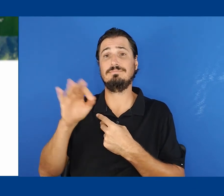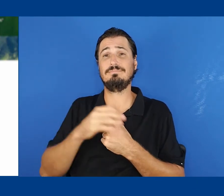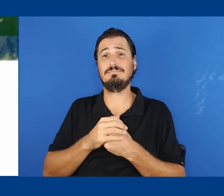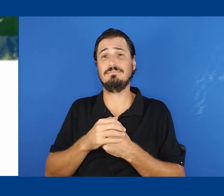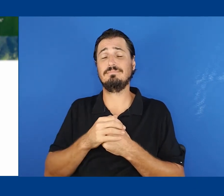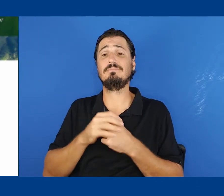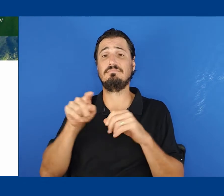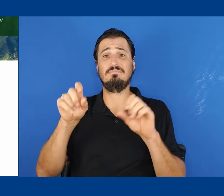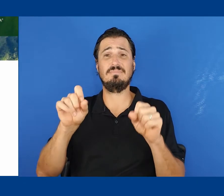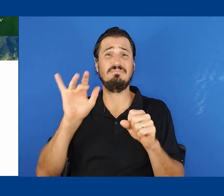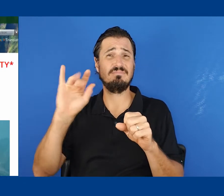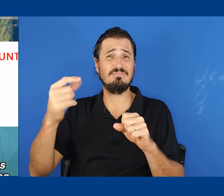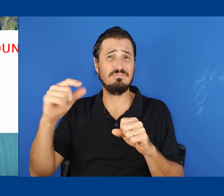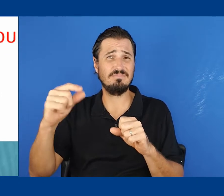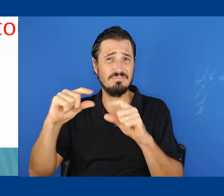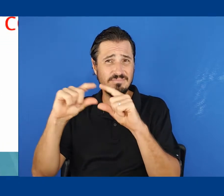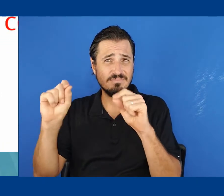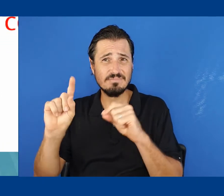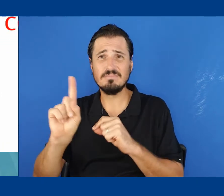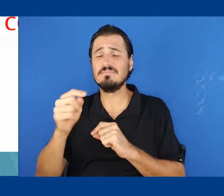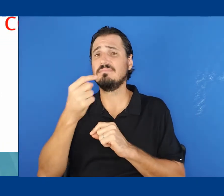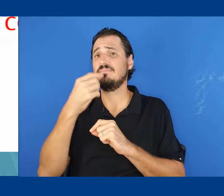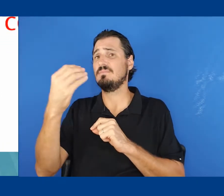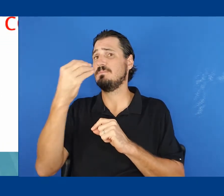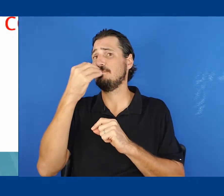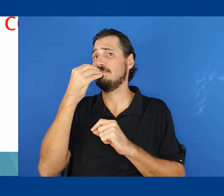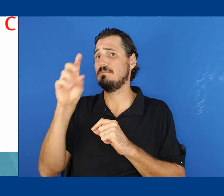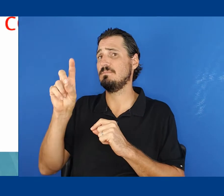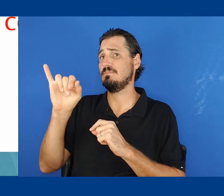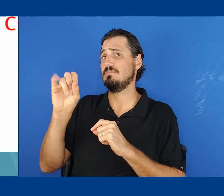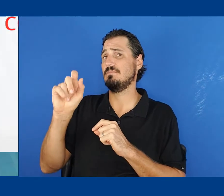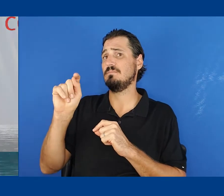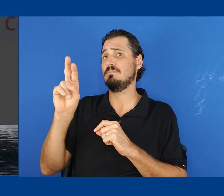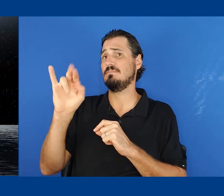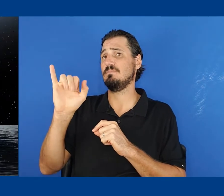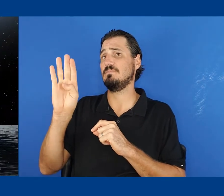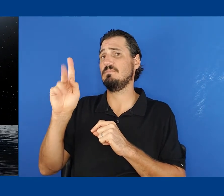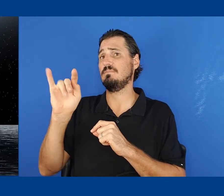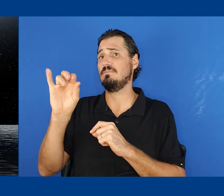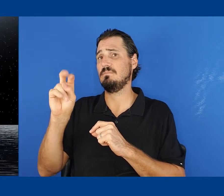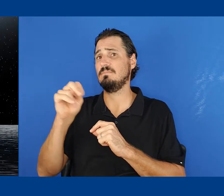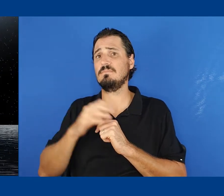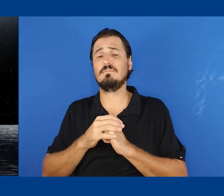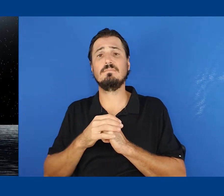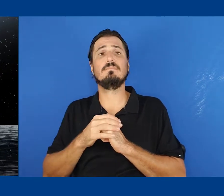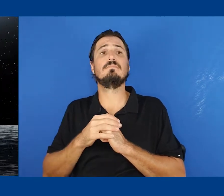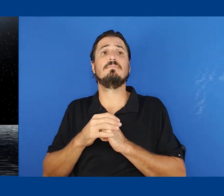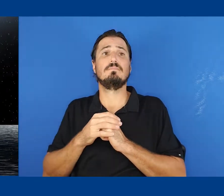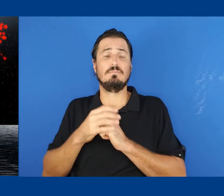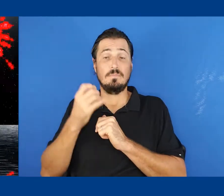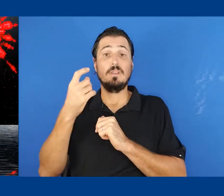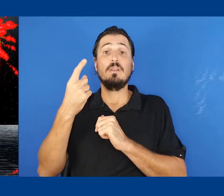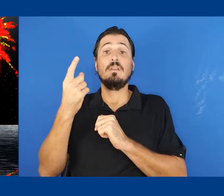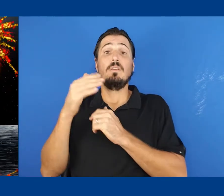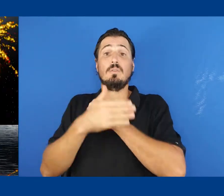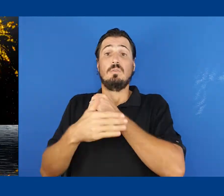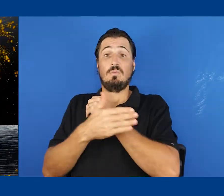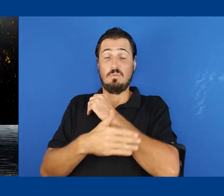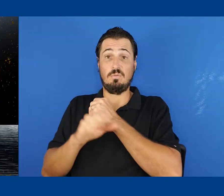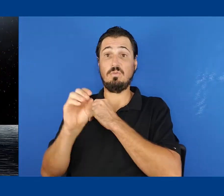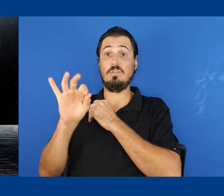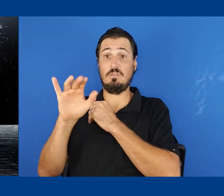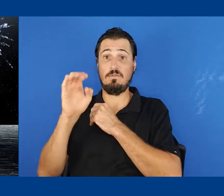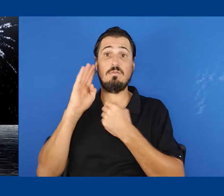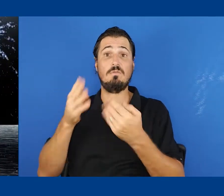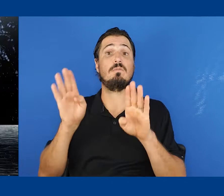kauai.gov/COVID-19 and click on the green button that says Food Distribution. In observance of New Year's Day, County of Kauai offices